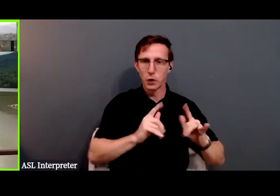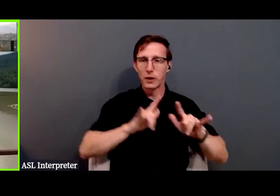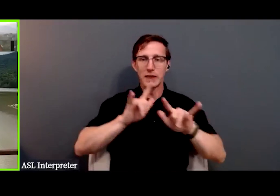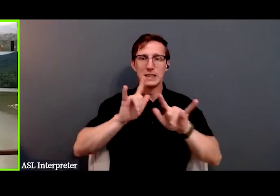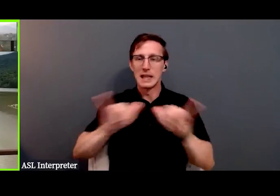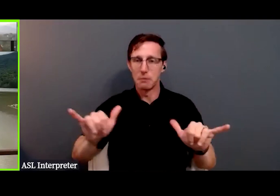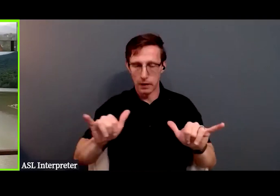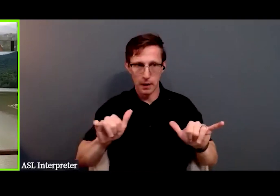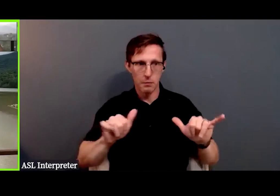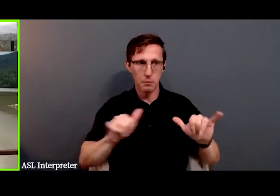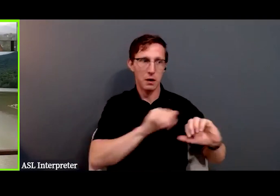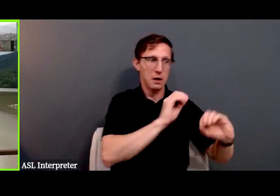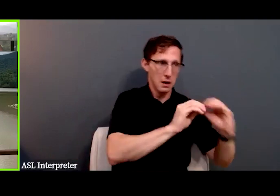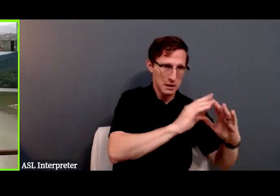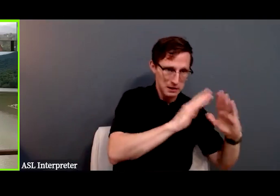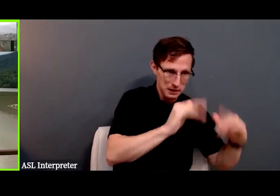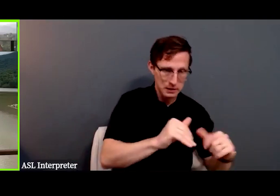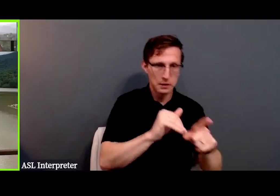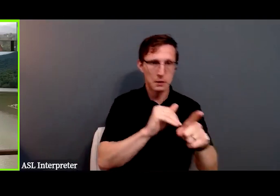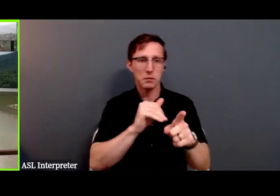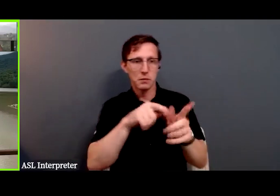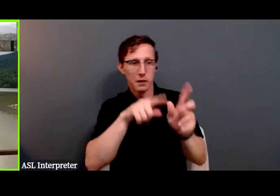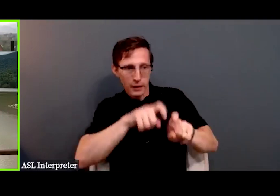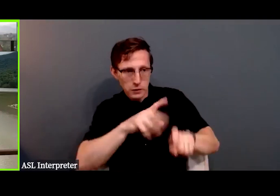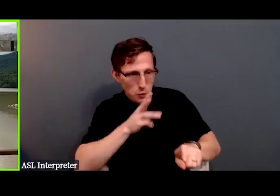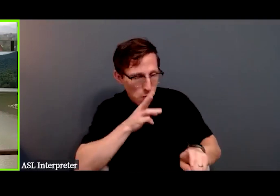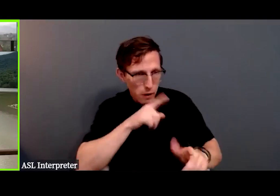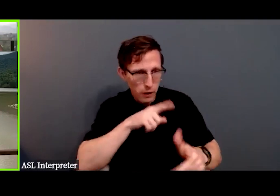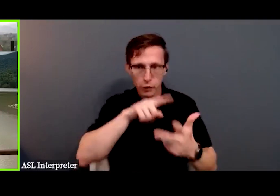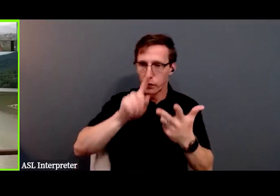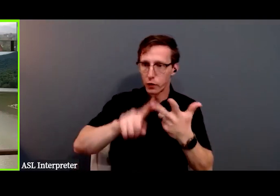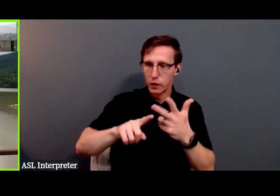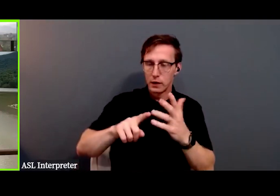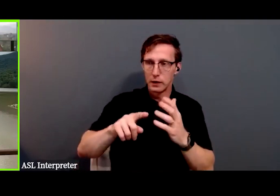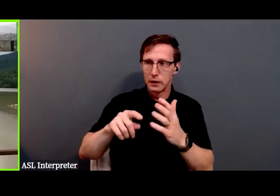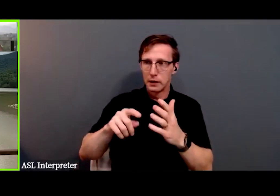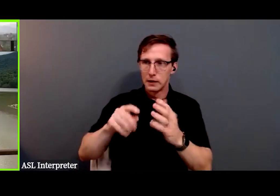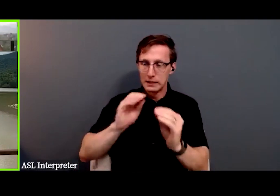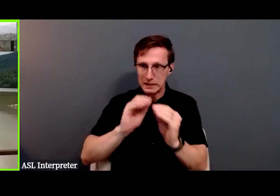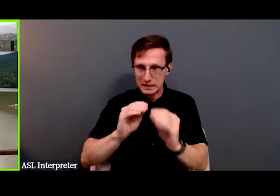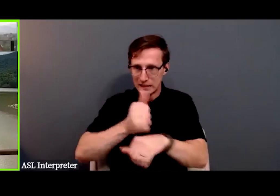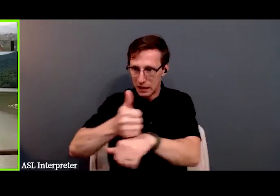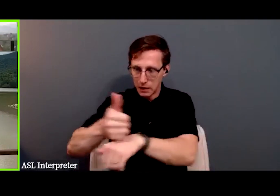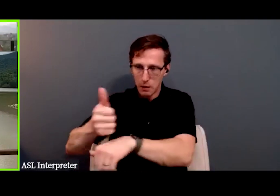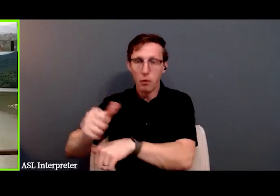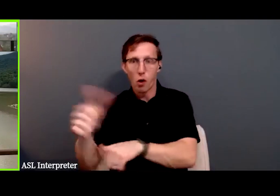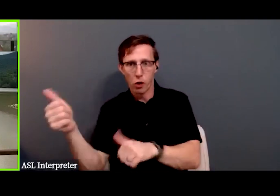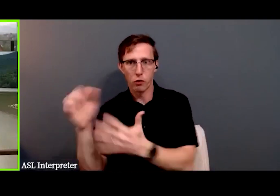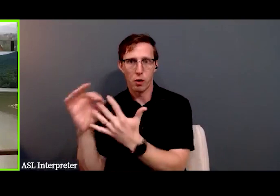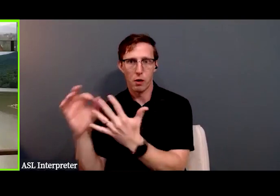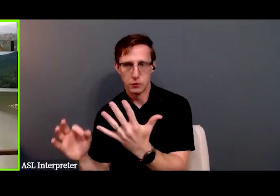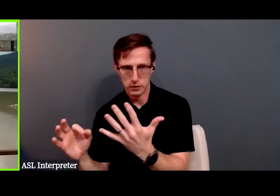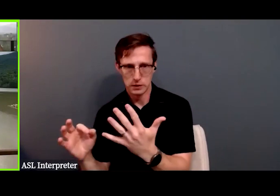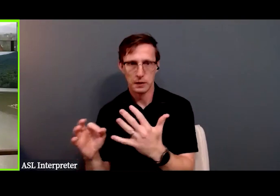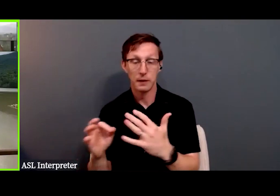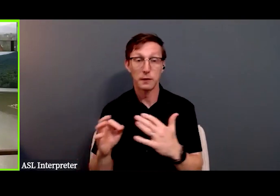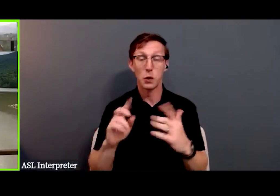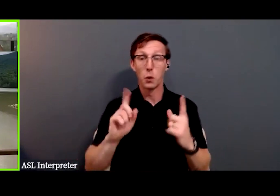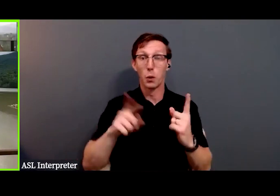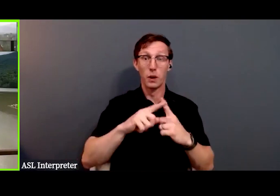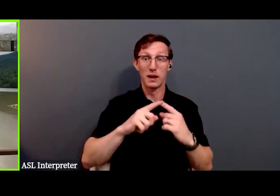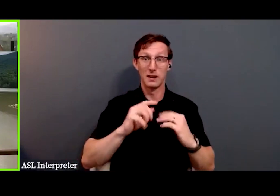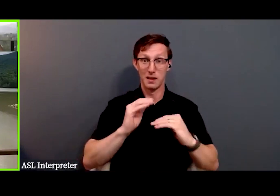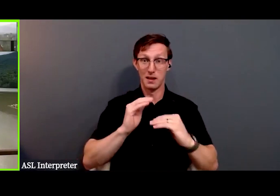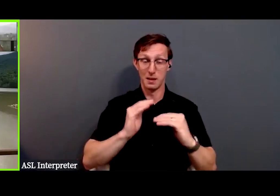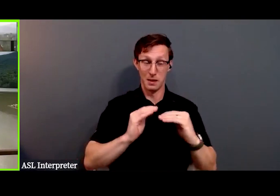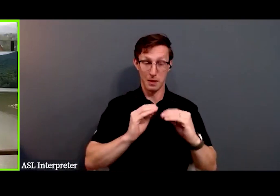What we hope to do is to be in a position to begin to pressurize the system once the reconstruction of